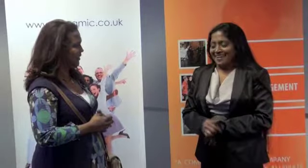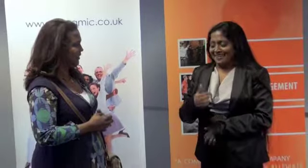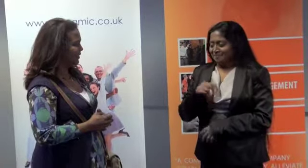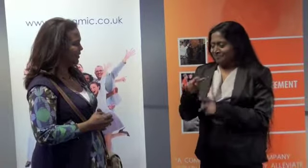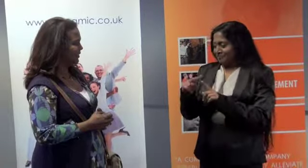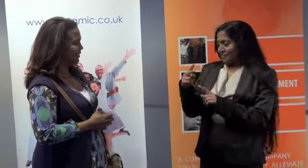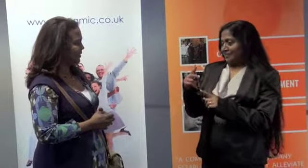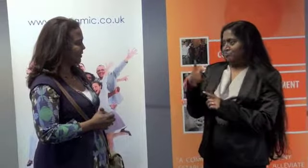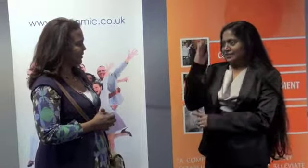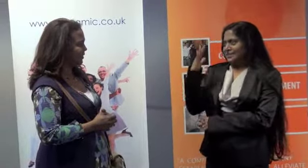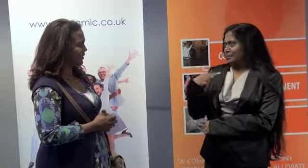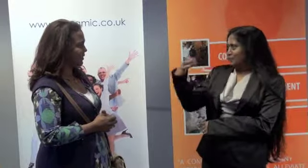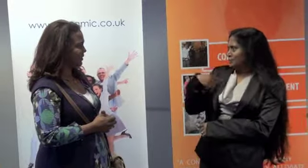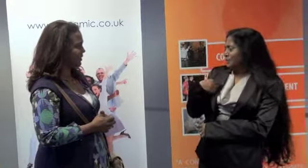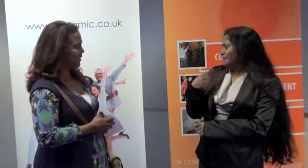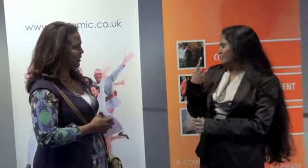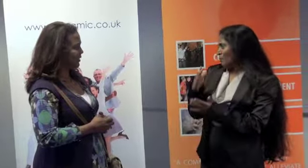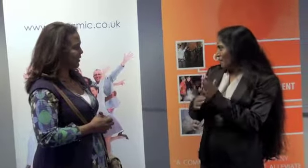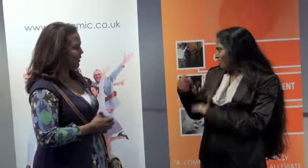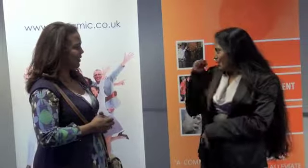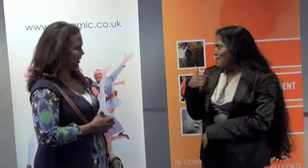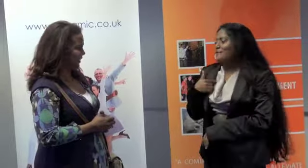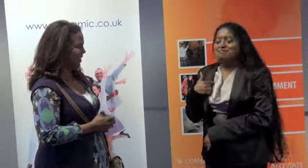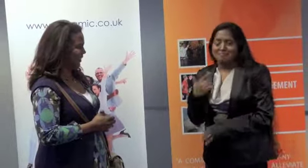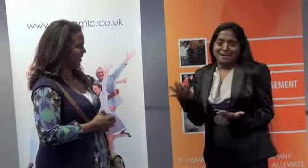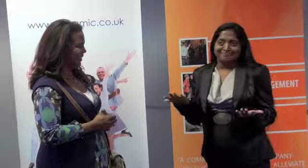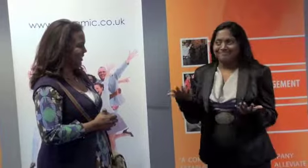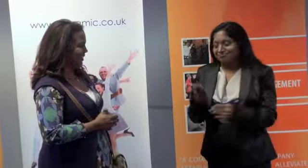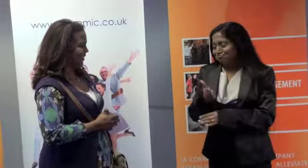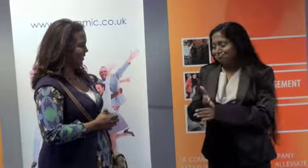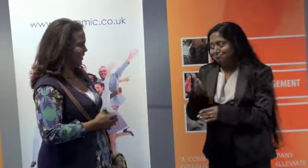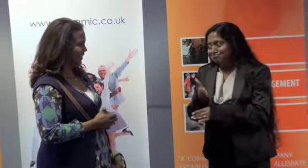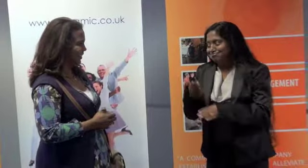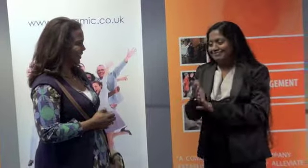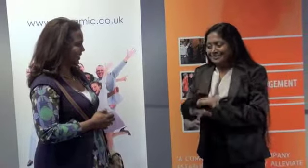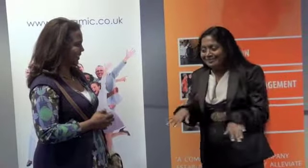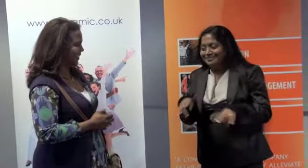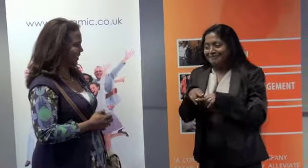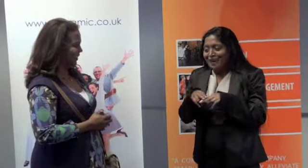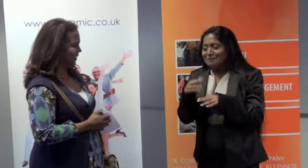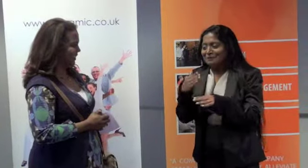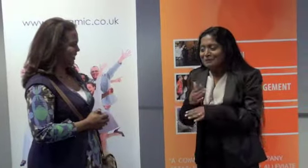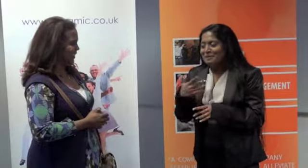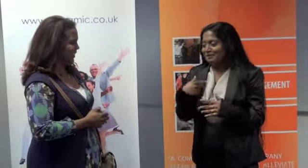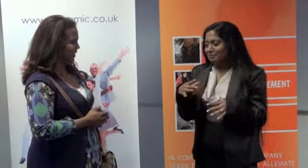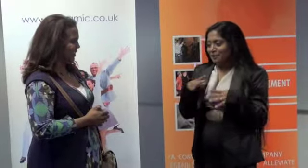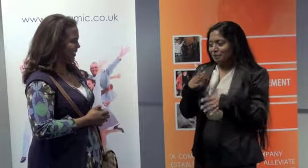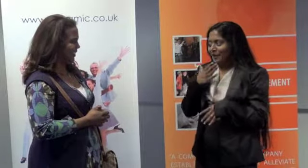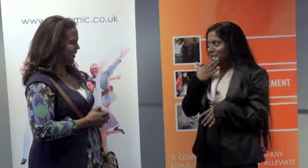Well, since I was invited to present just over a month ago, I've been very busy with my family and my